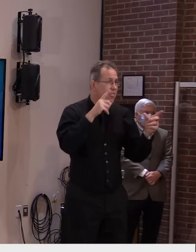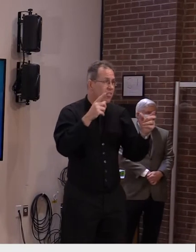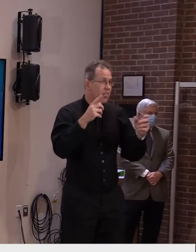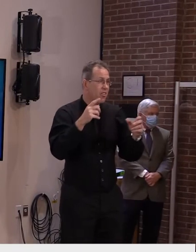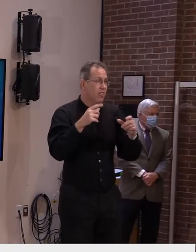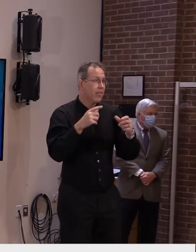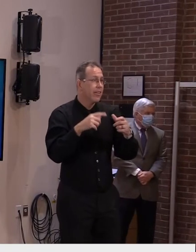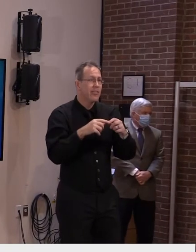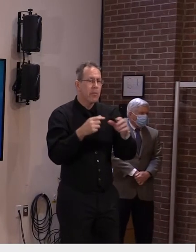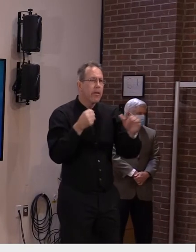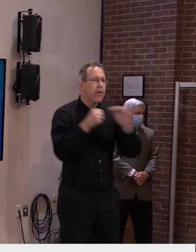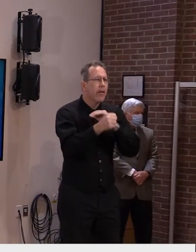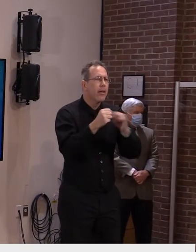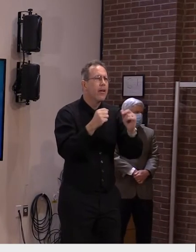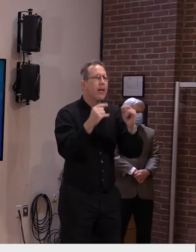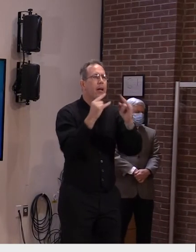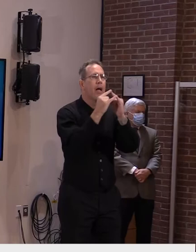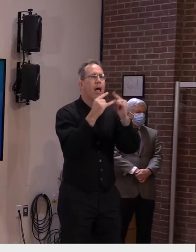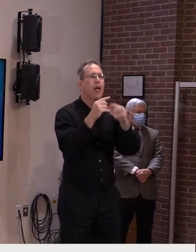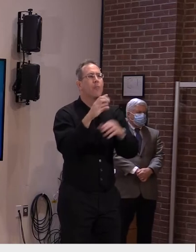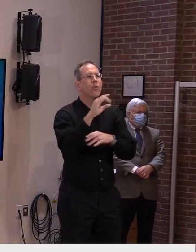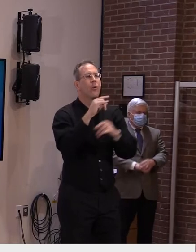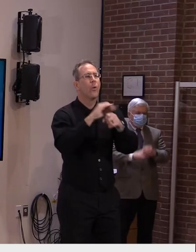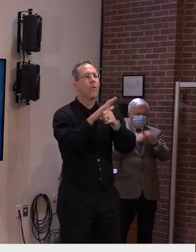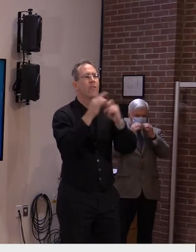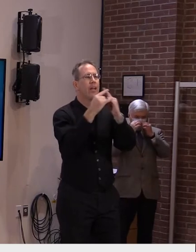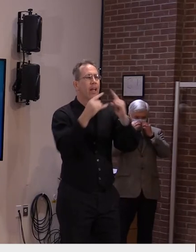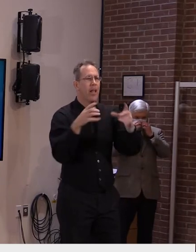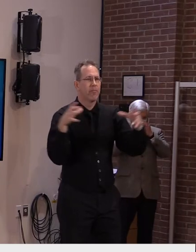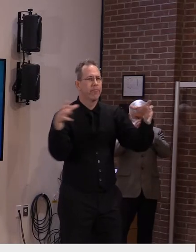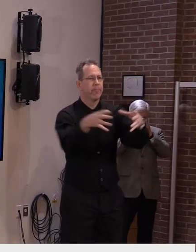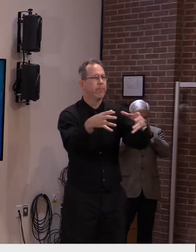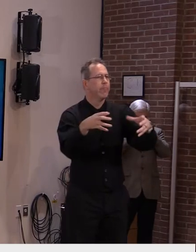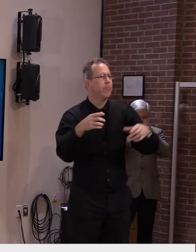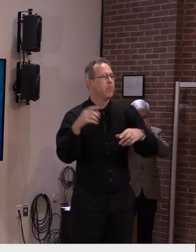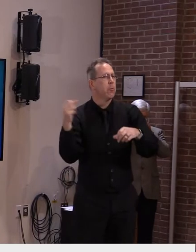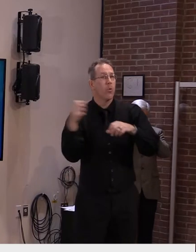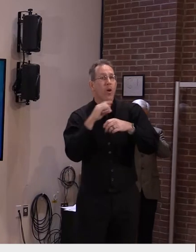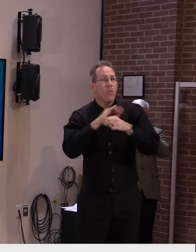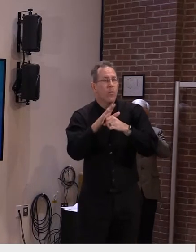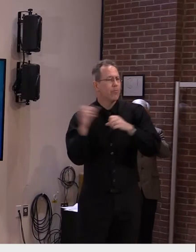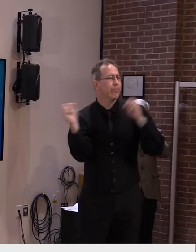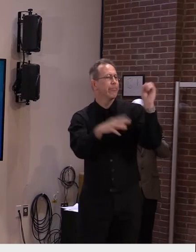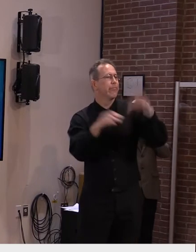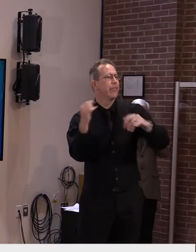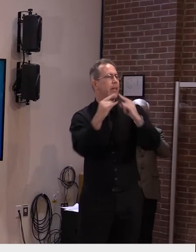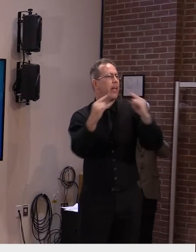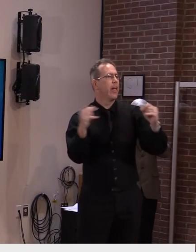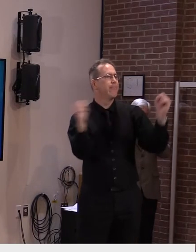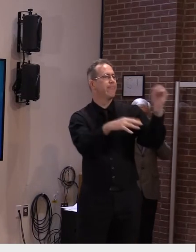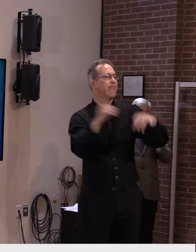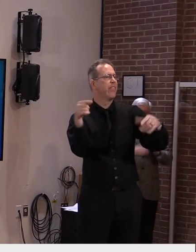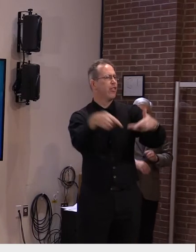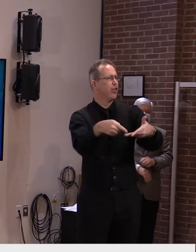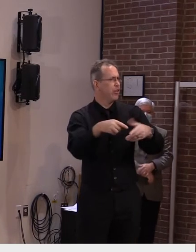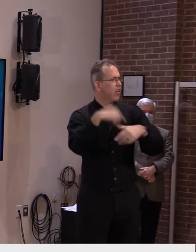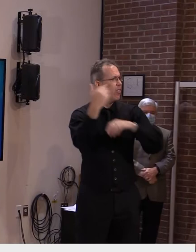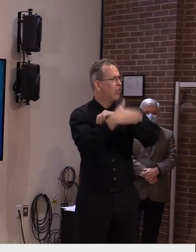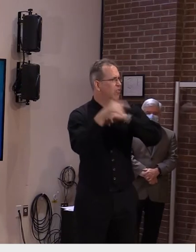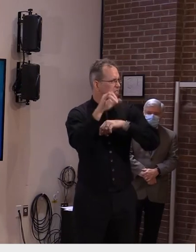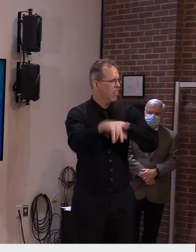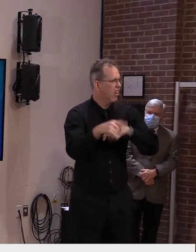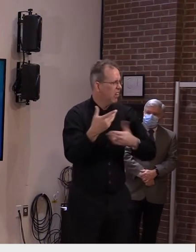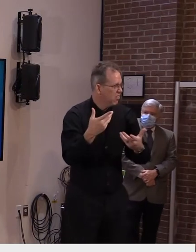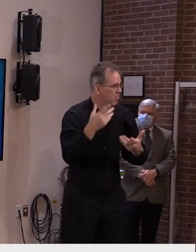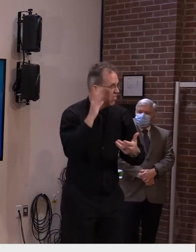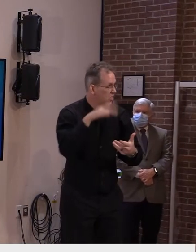COVID-19 cases, very aggressive measures. Is that anything that, I almost feel funny asking this, but is that